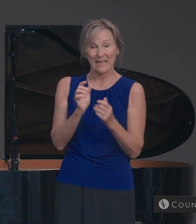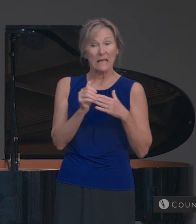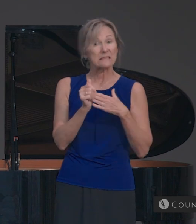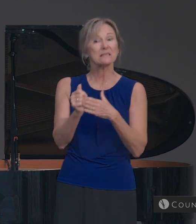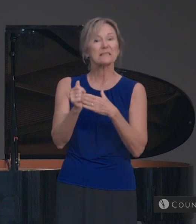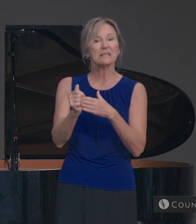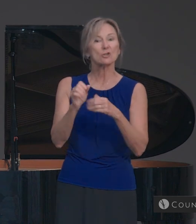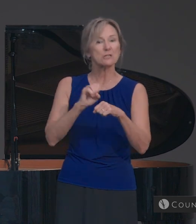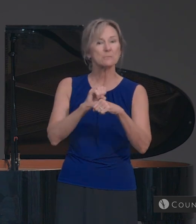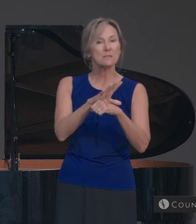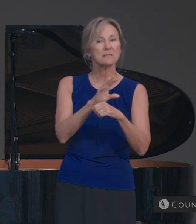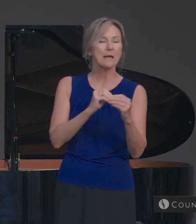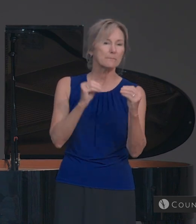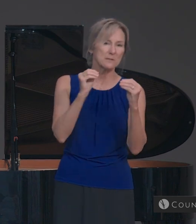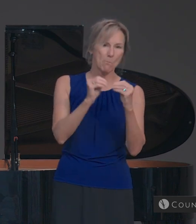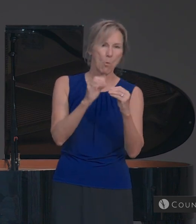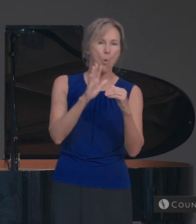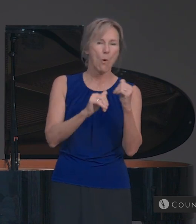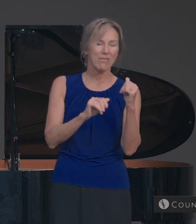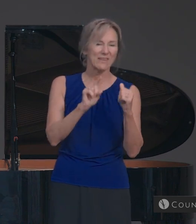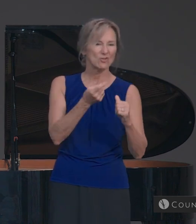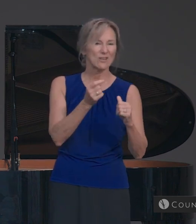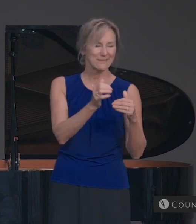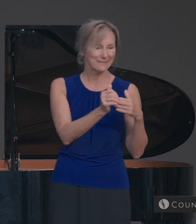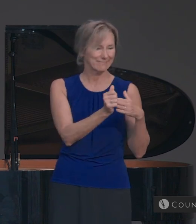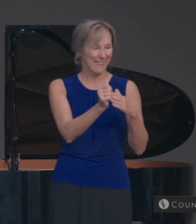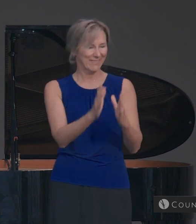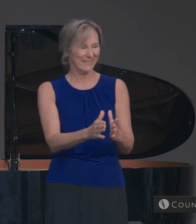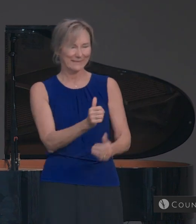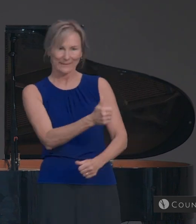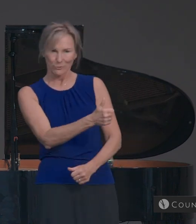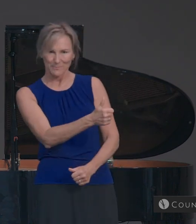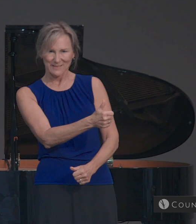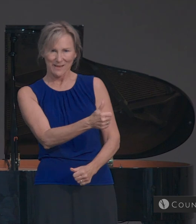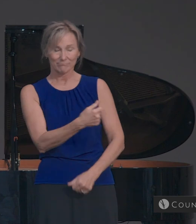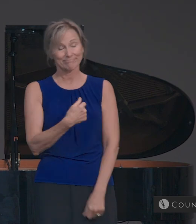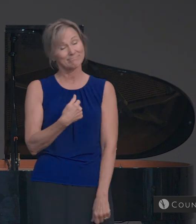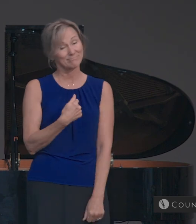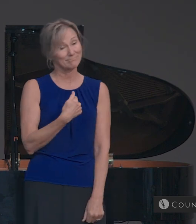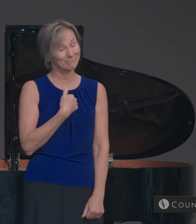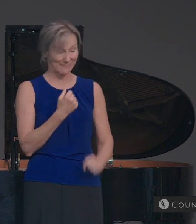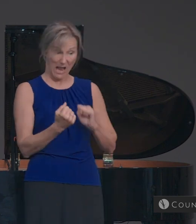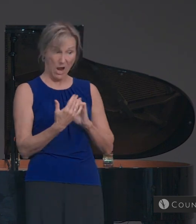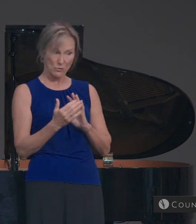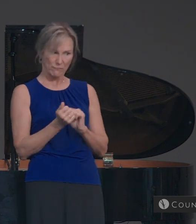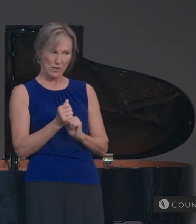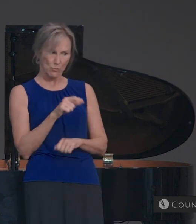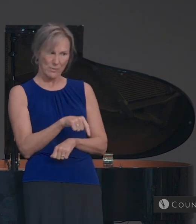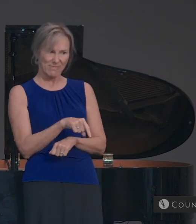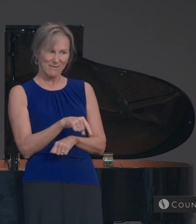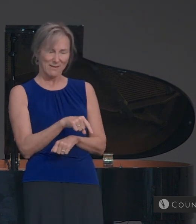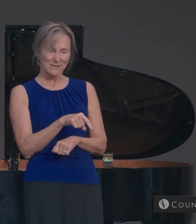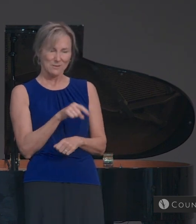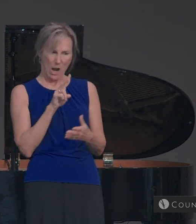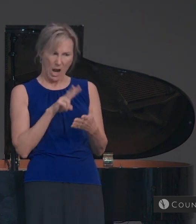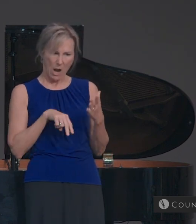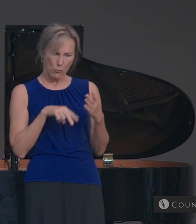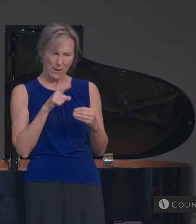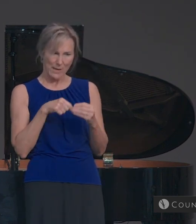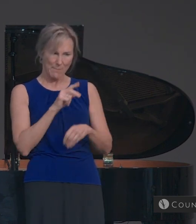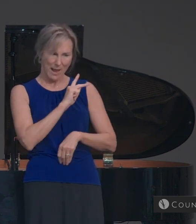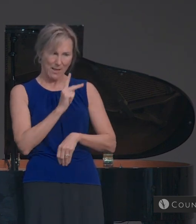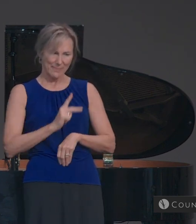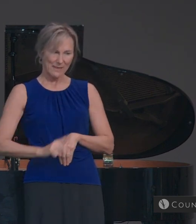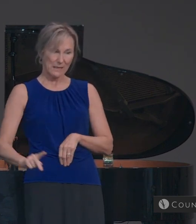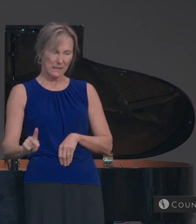Leadership affects more than just the leader. I was confronted this as I read the accounts of the kings